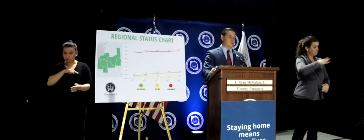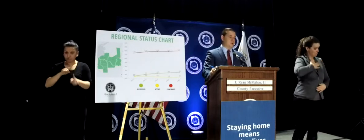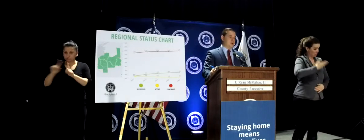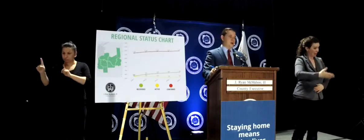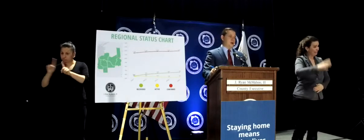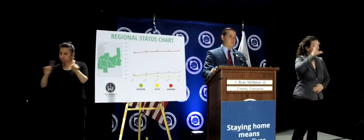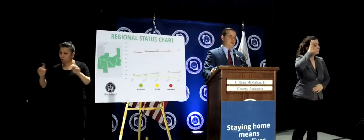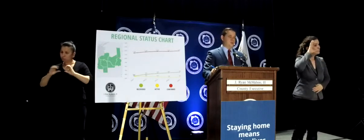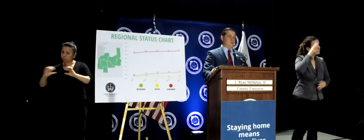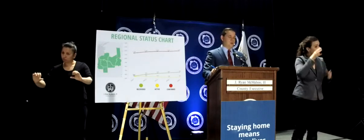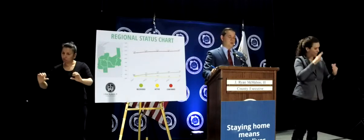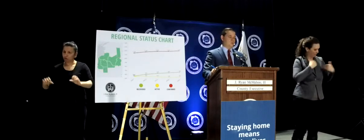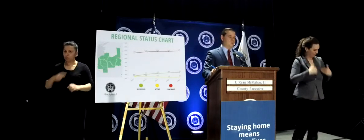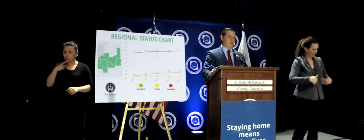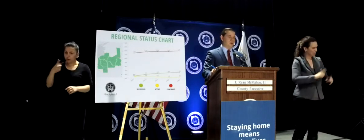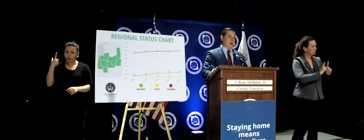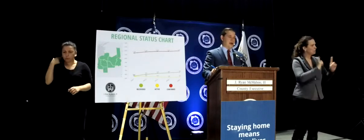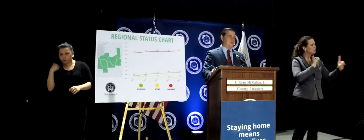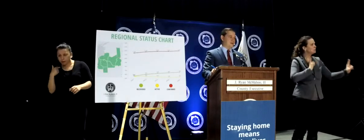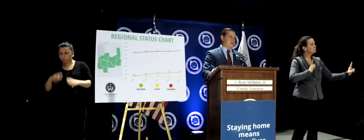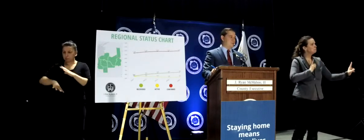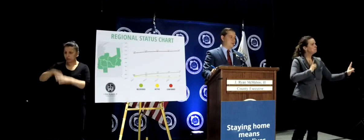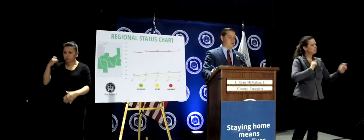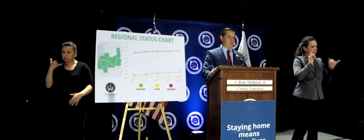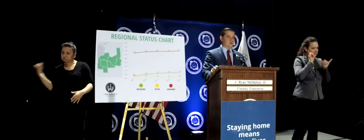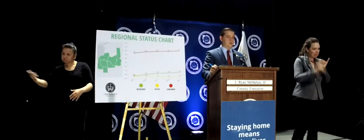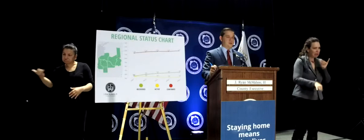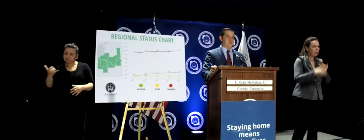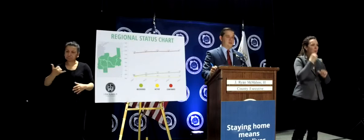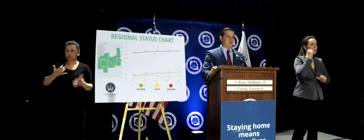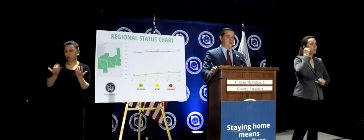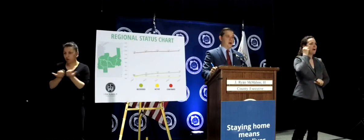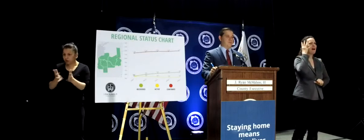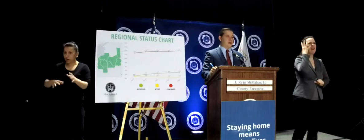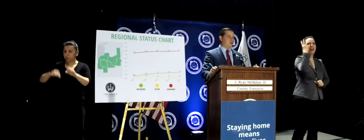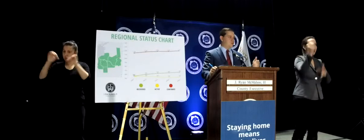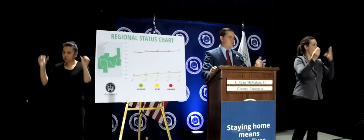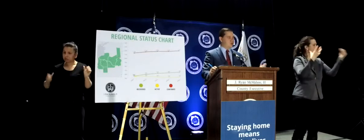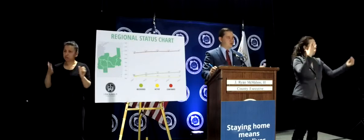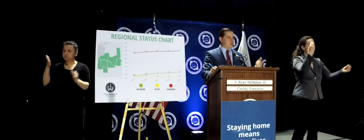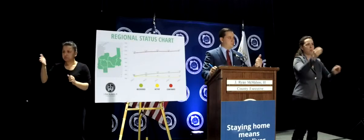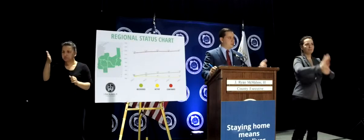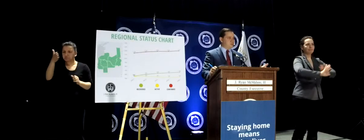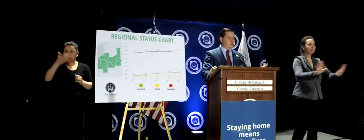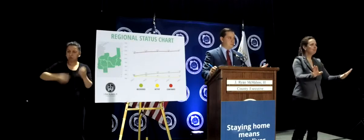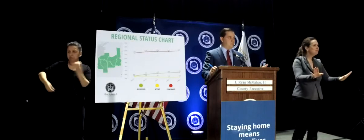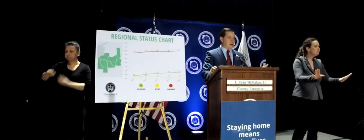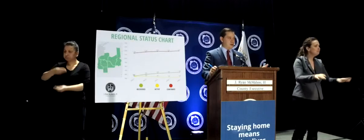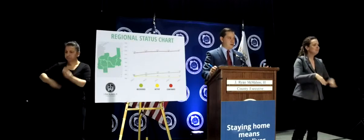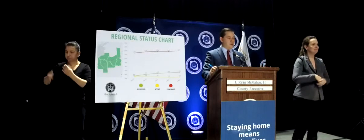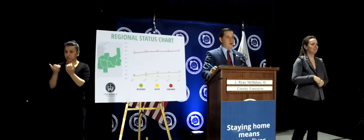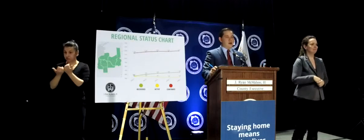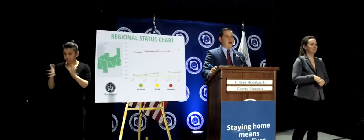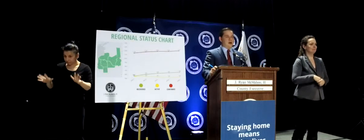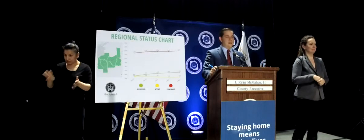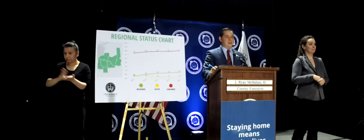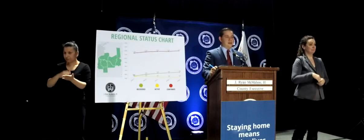ability to be really, really active on top of this 24/7. Our medical infrastructure is helping getting people